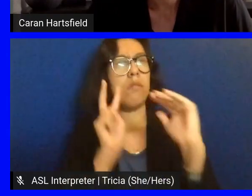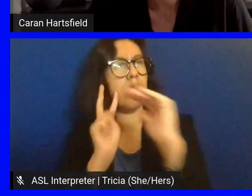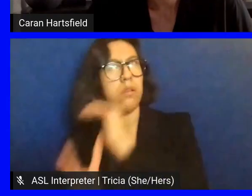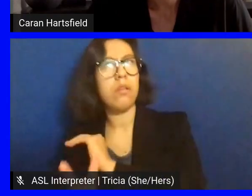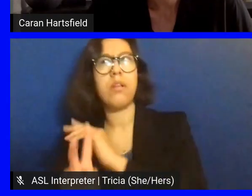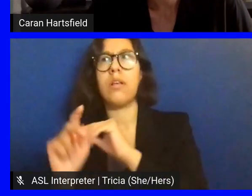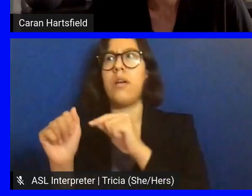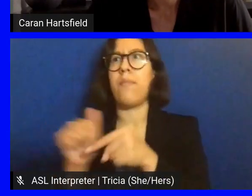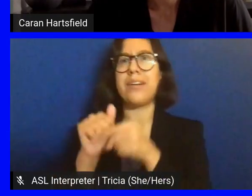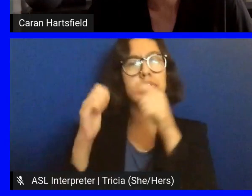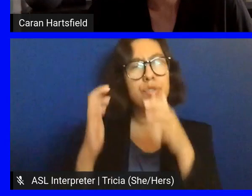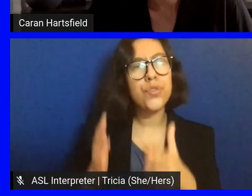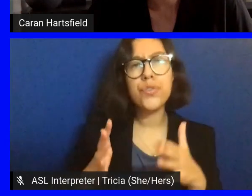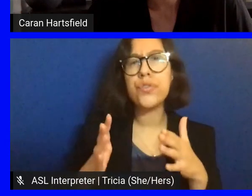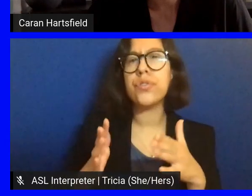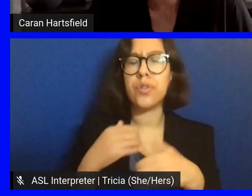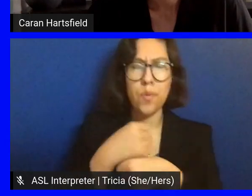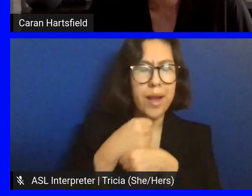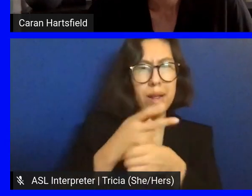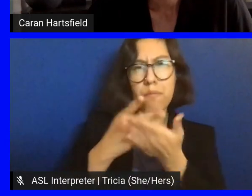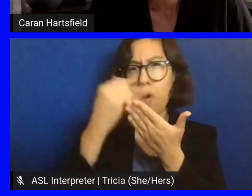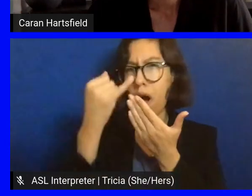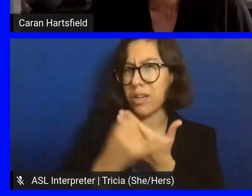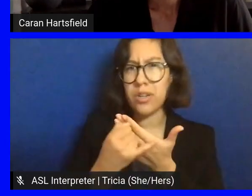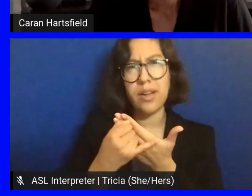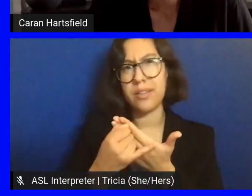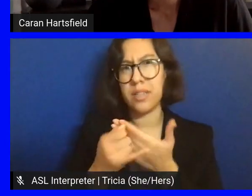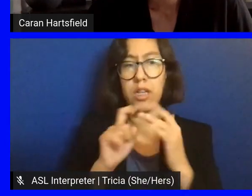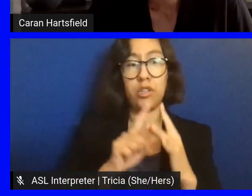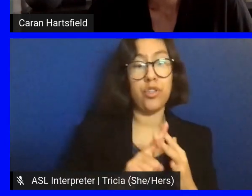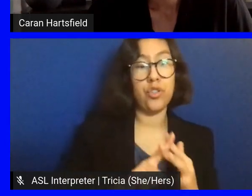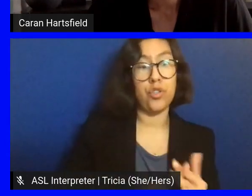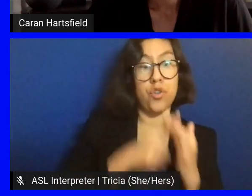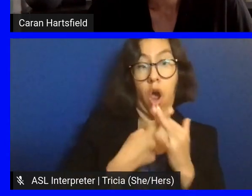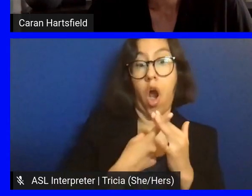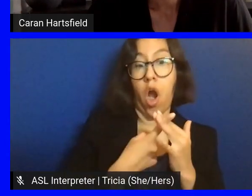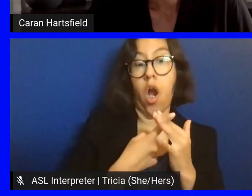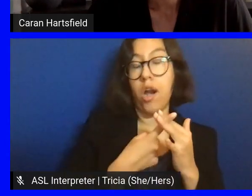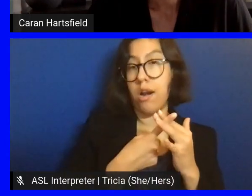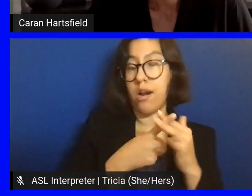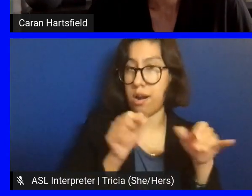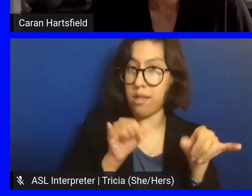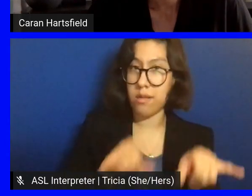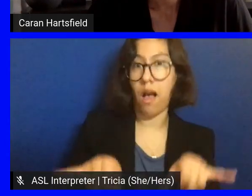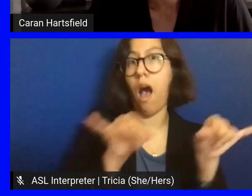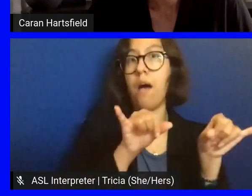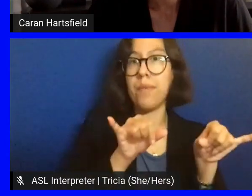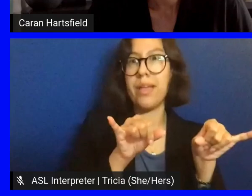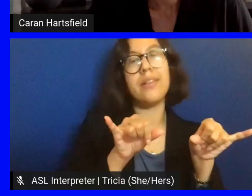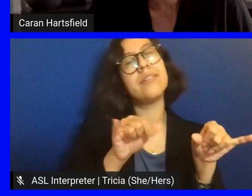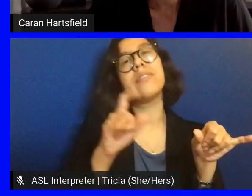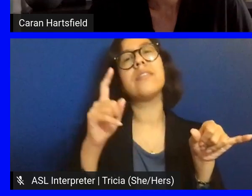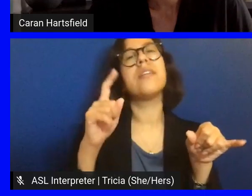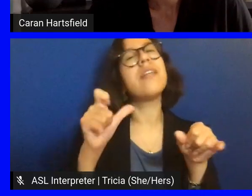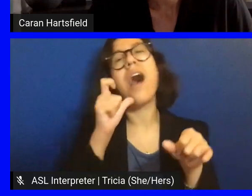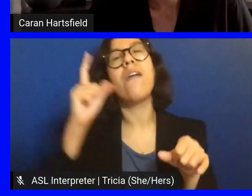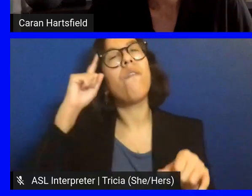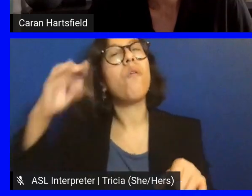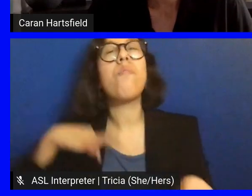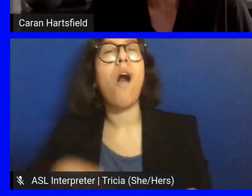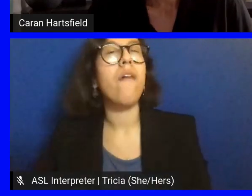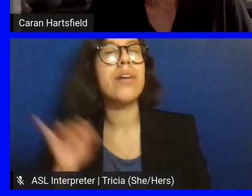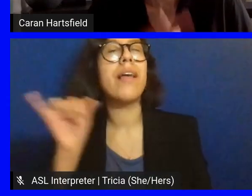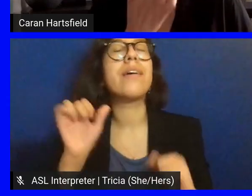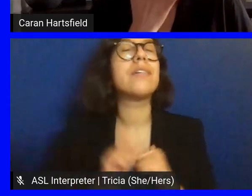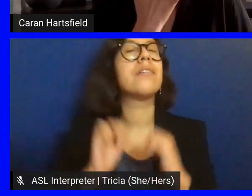are creating projects that start in the commons for the greater good instead of for profit, let's say a startup,